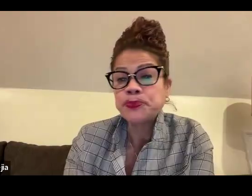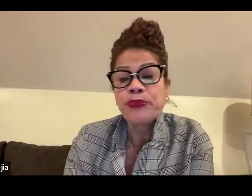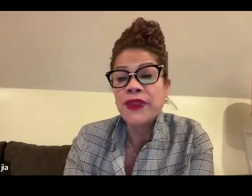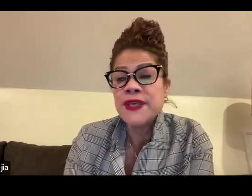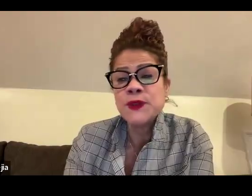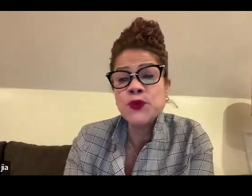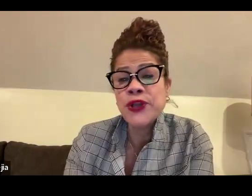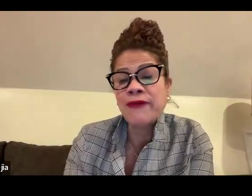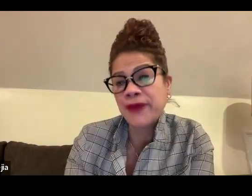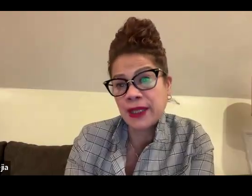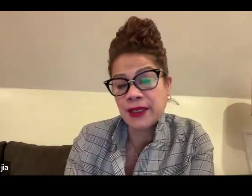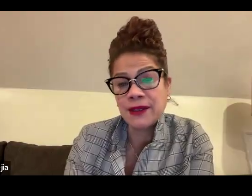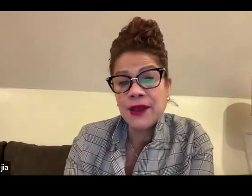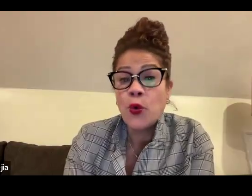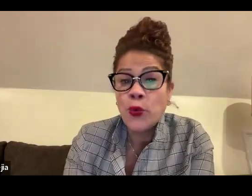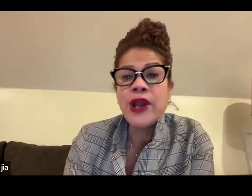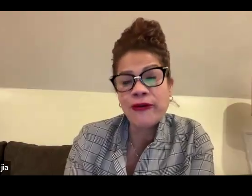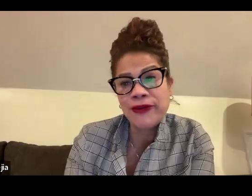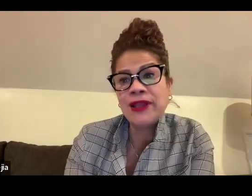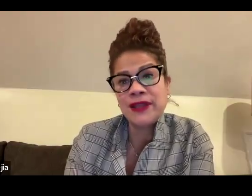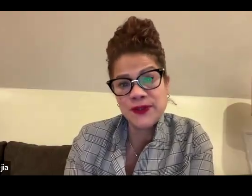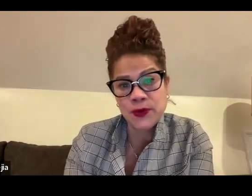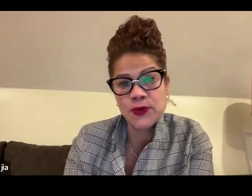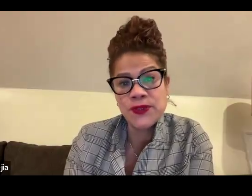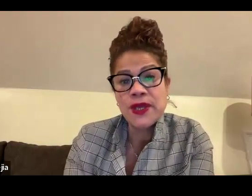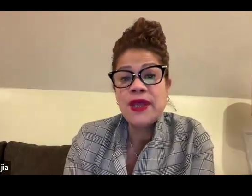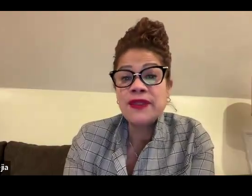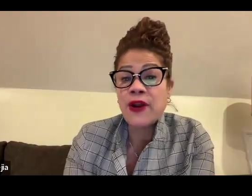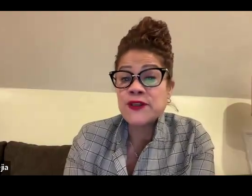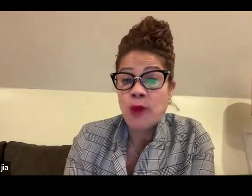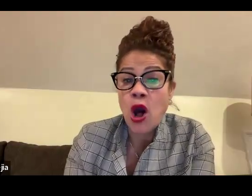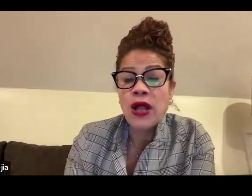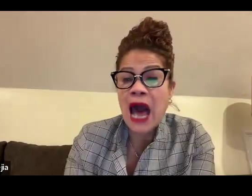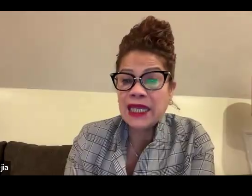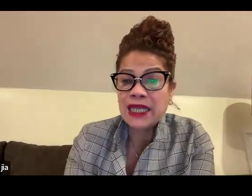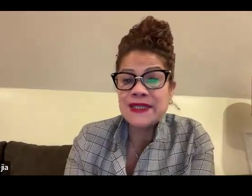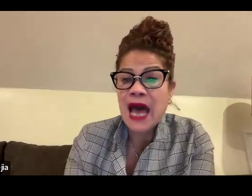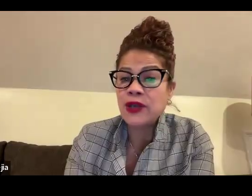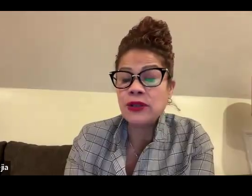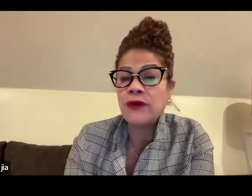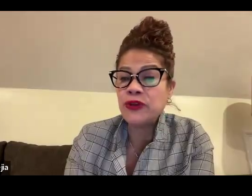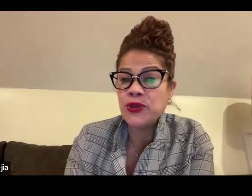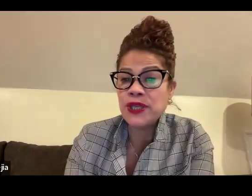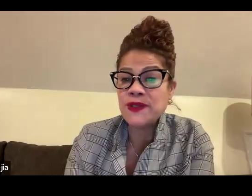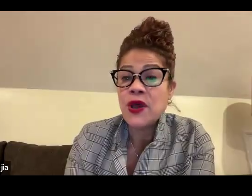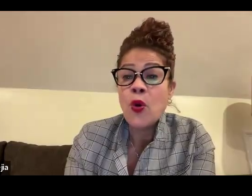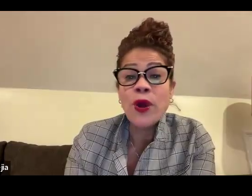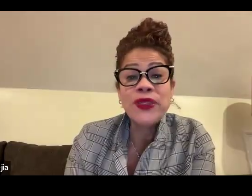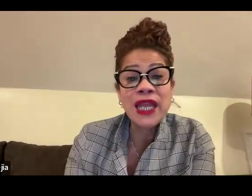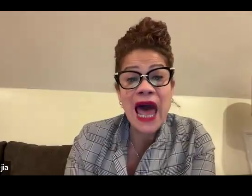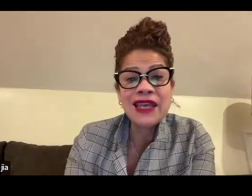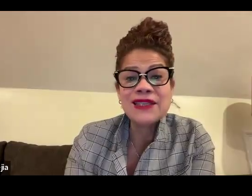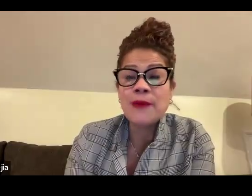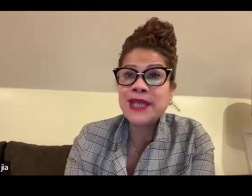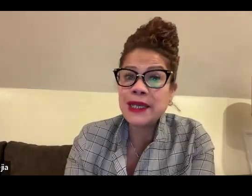closure. These schools are not failing. We are failing these schools. They are small, high needs, high love communities.